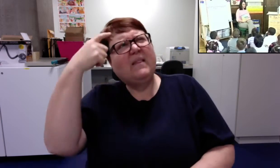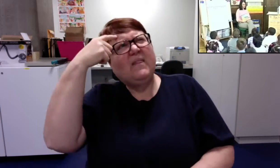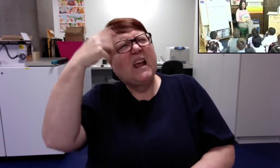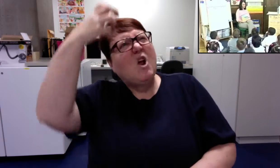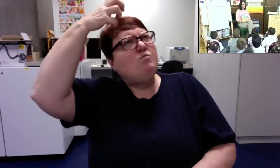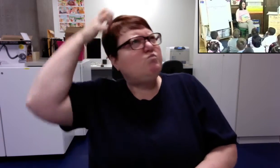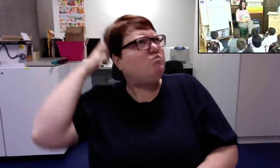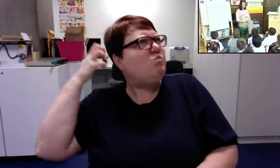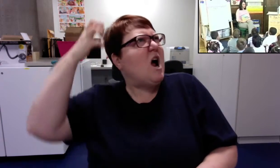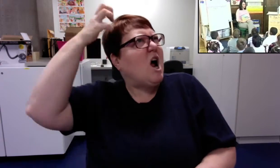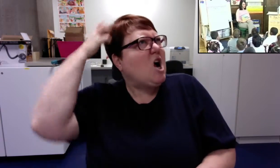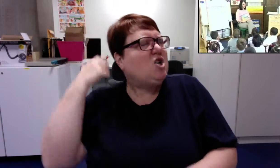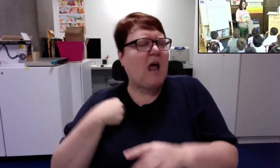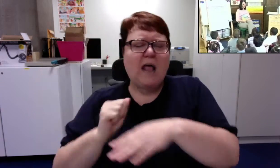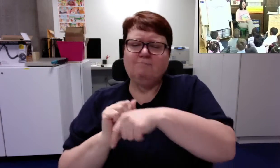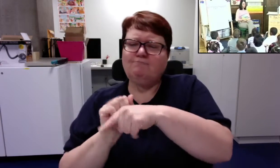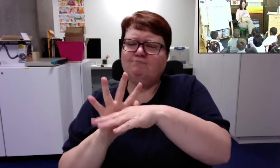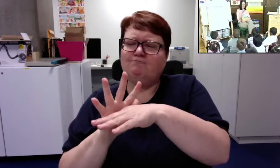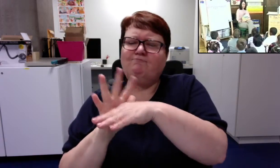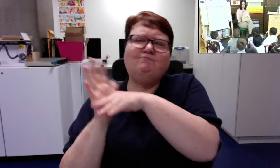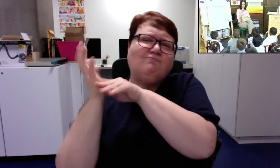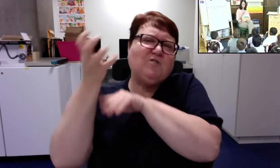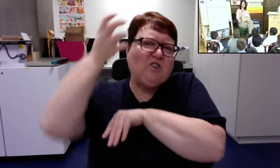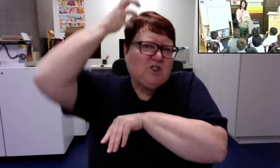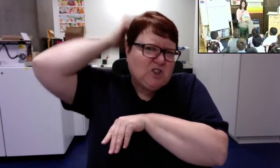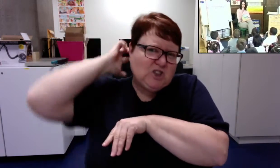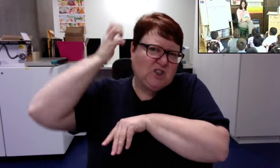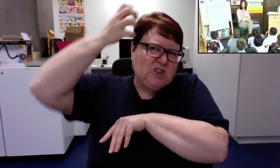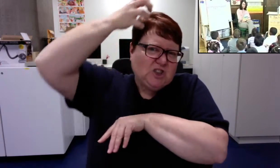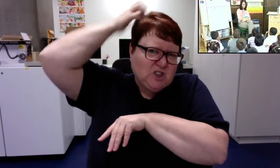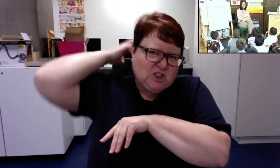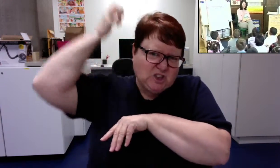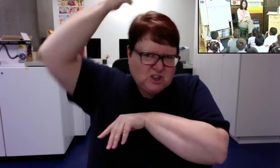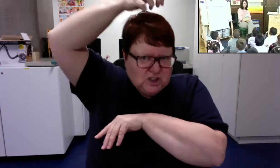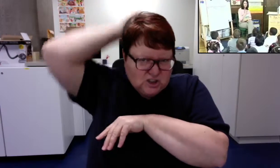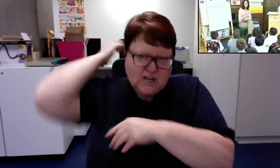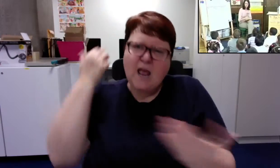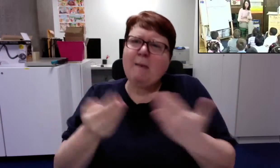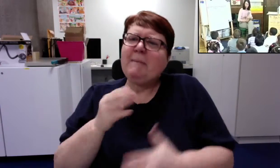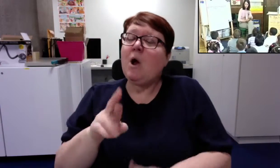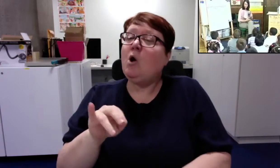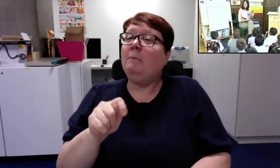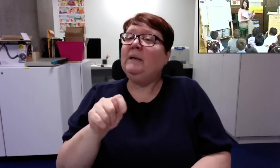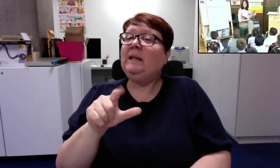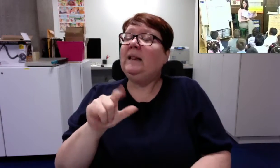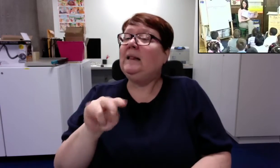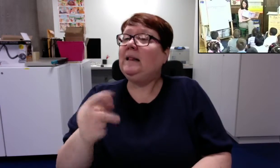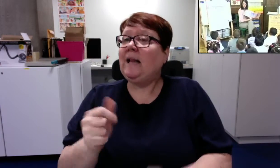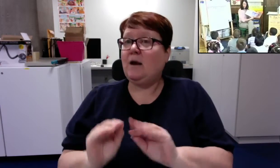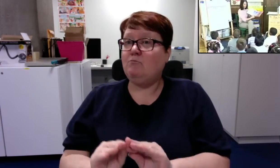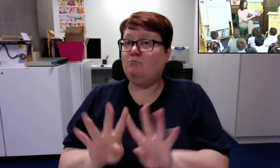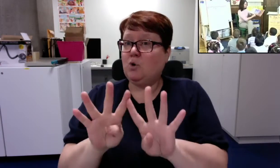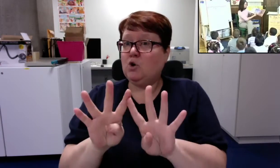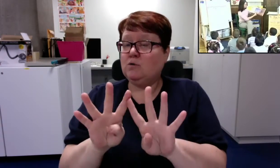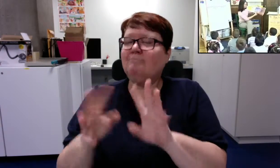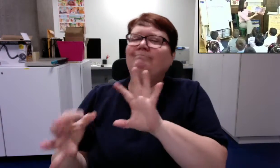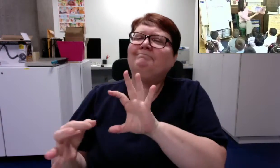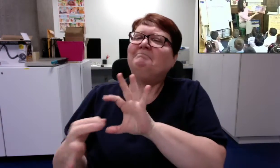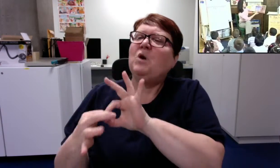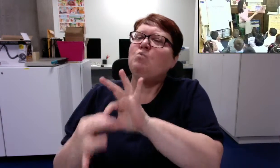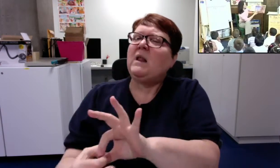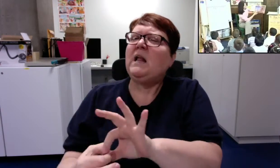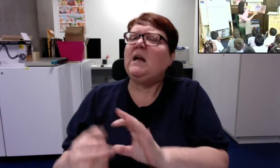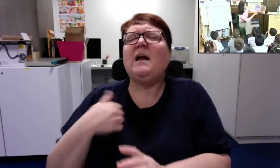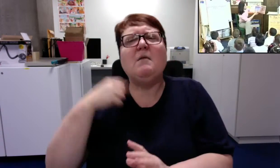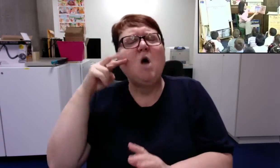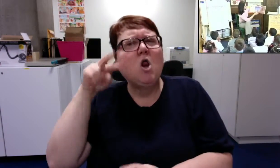a brush and it has bristles on it. And I know bristles stand up straight. So maybe bristling and bristles are sort of related. So I'm looking